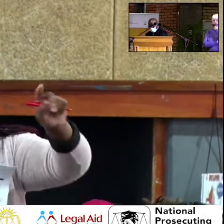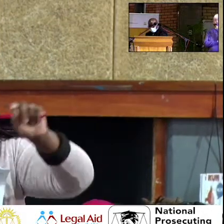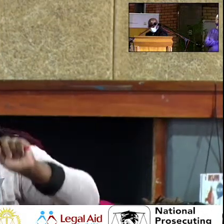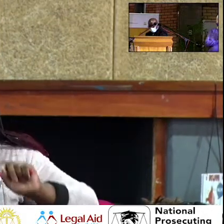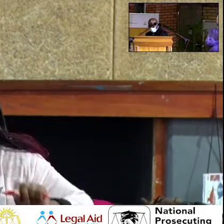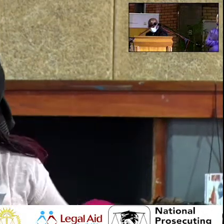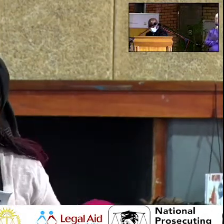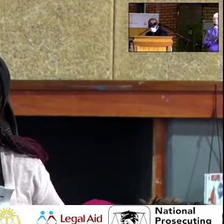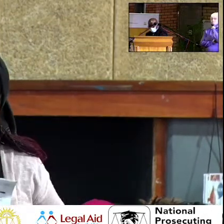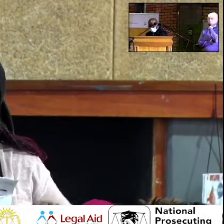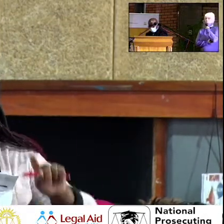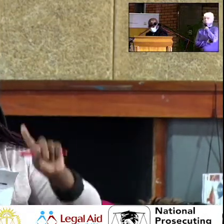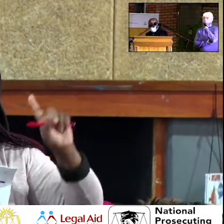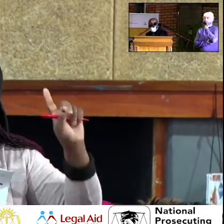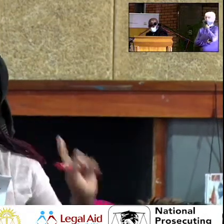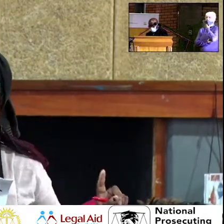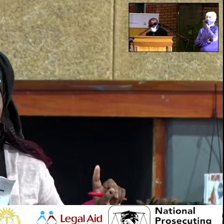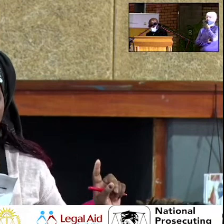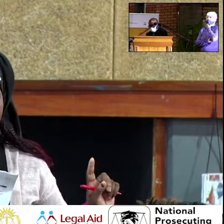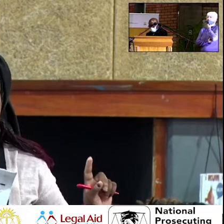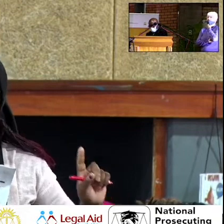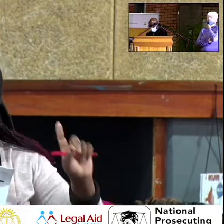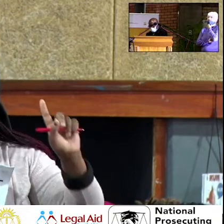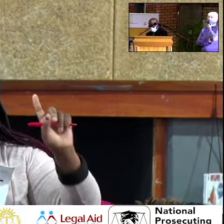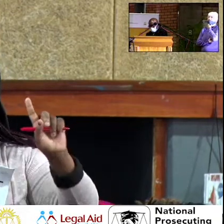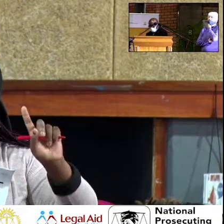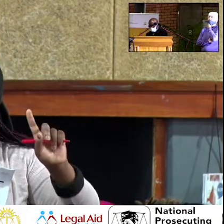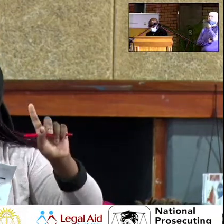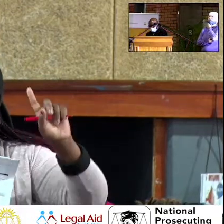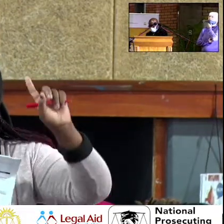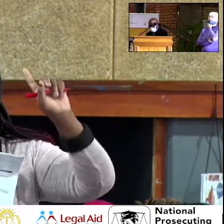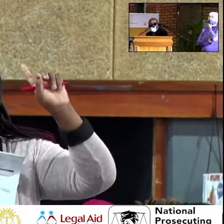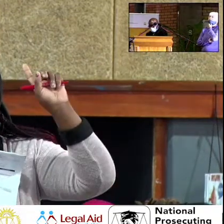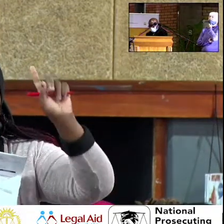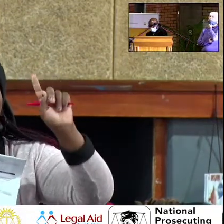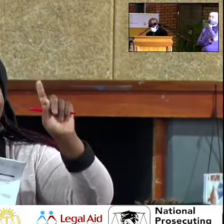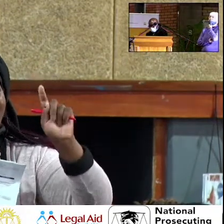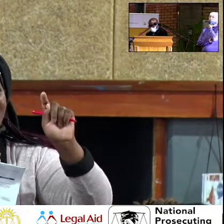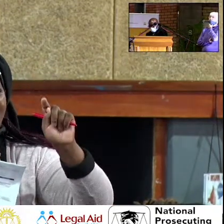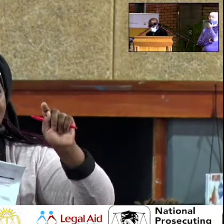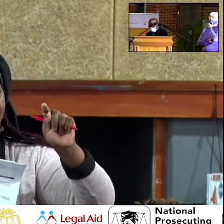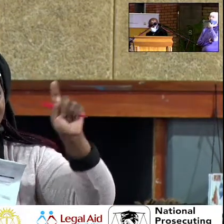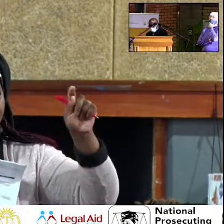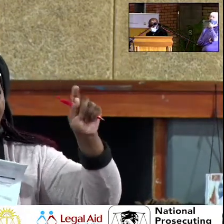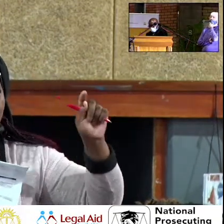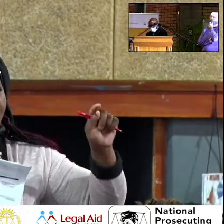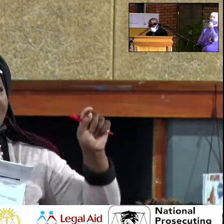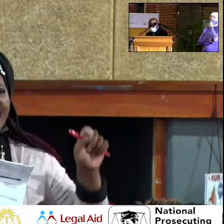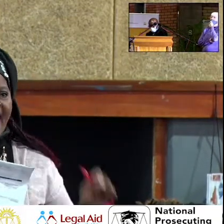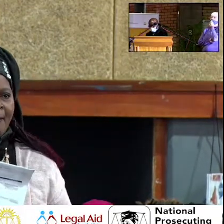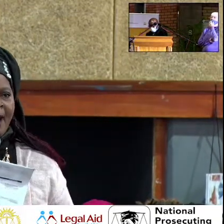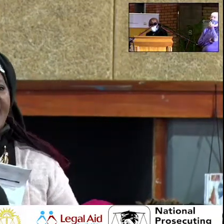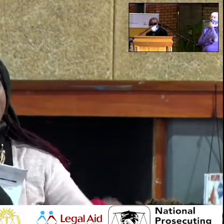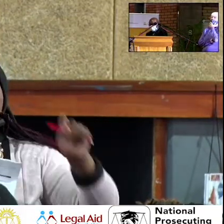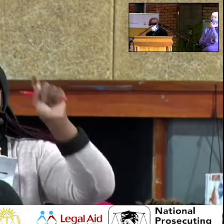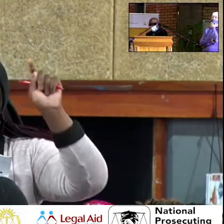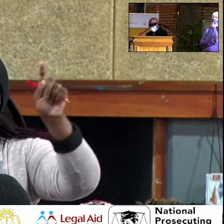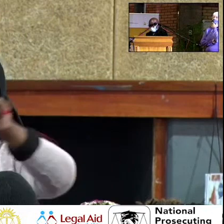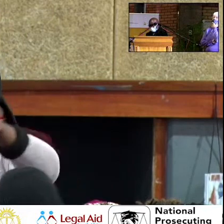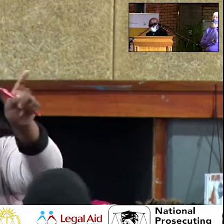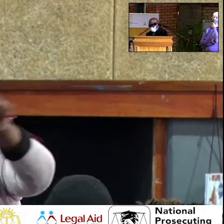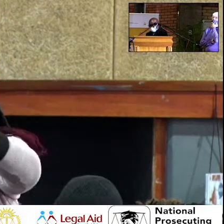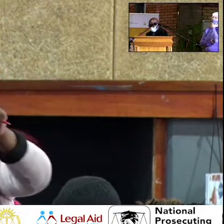ikho for imoto, not abantu. Sicela ubuza funeka sife kangakanani nathina abantu bamnyama